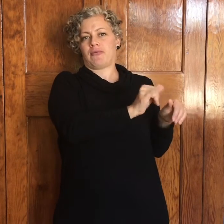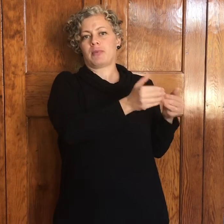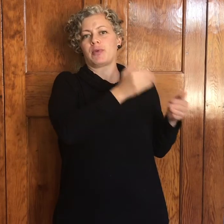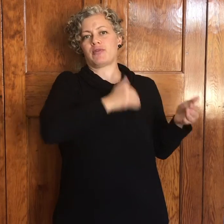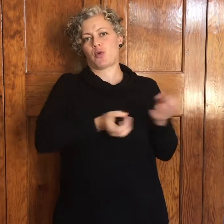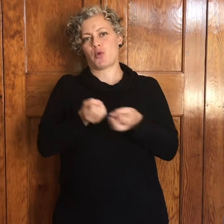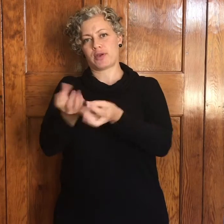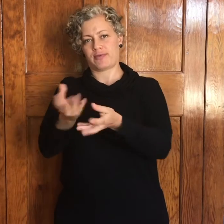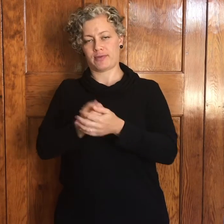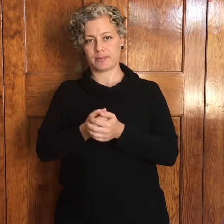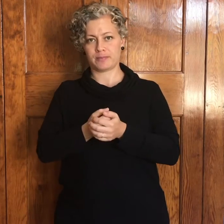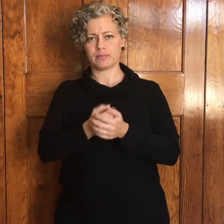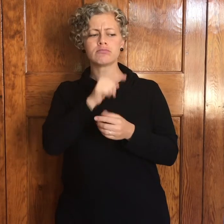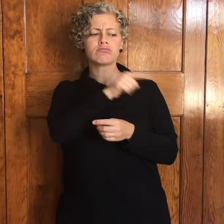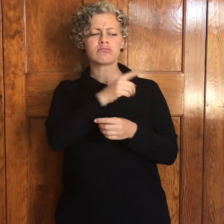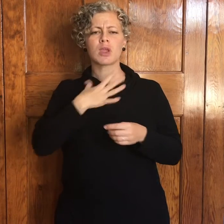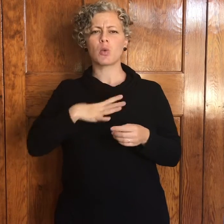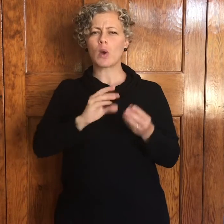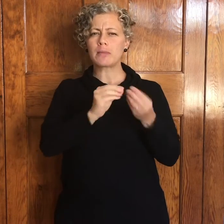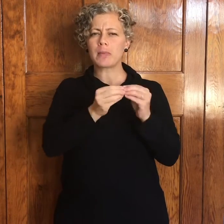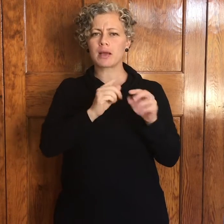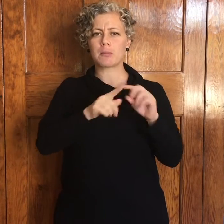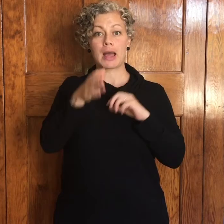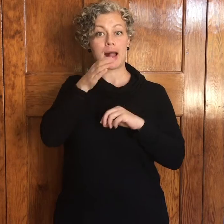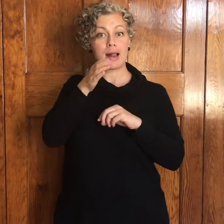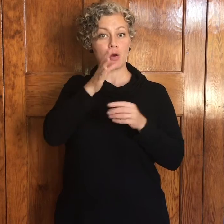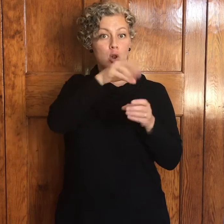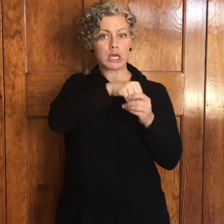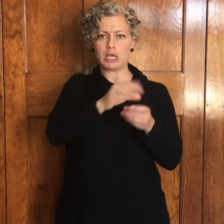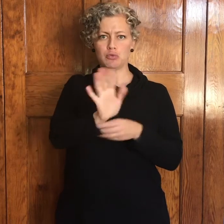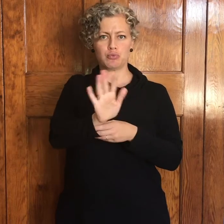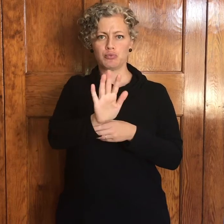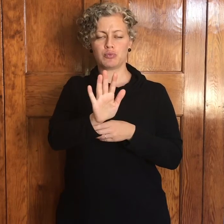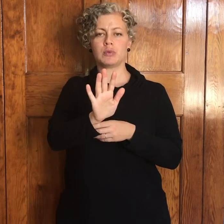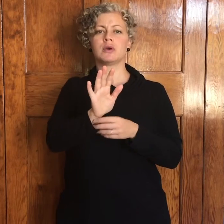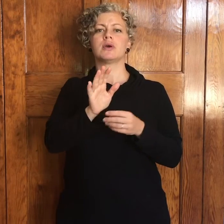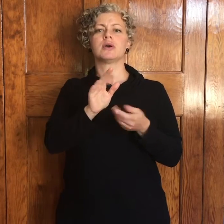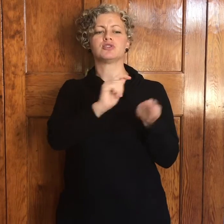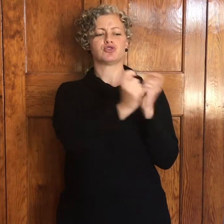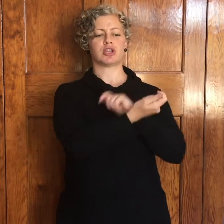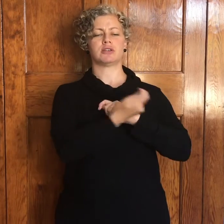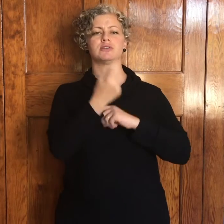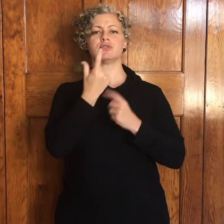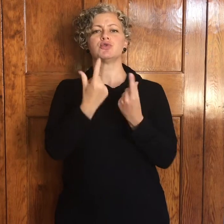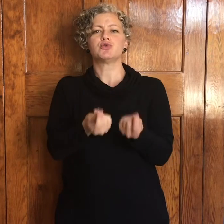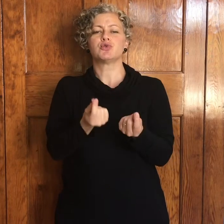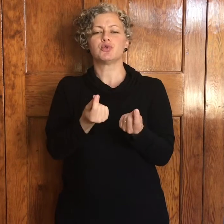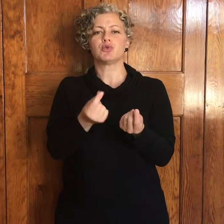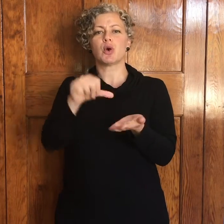alcohol-free option? Try making your own herb-infused olive oil.